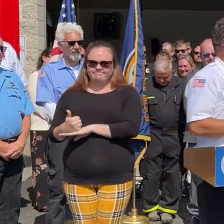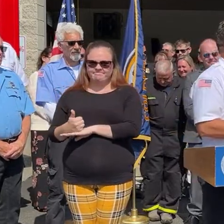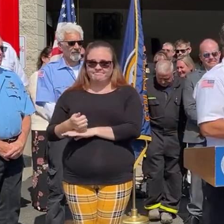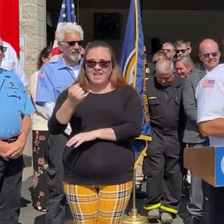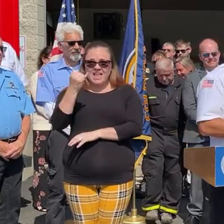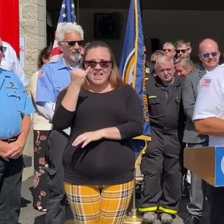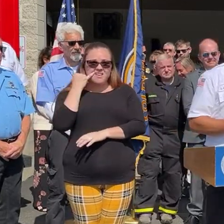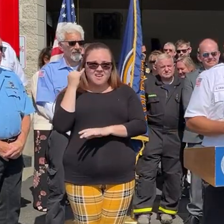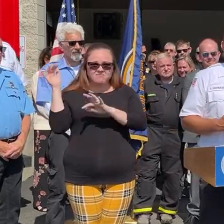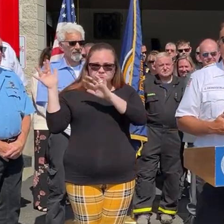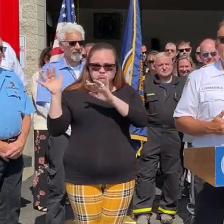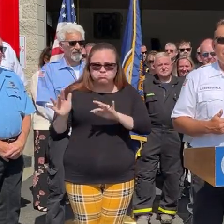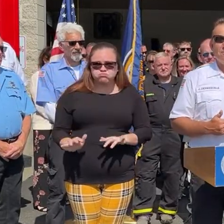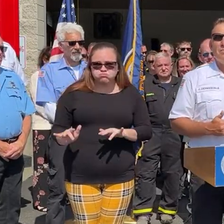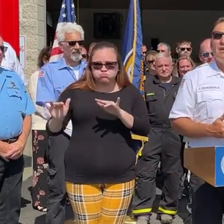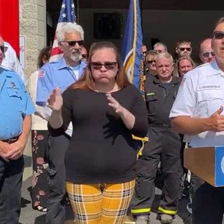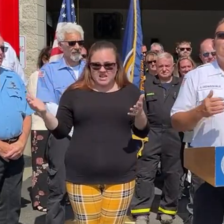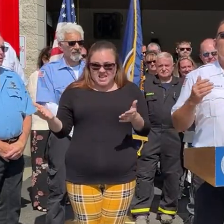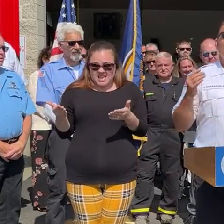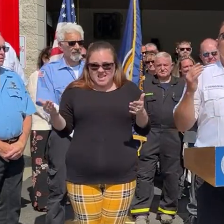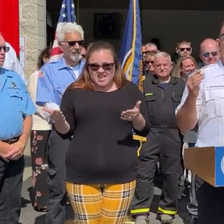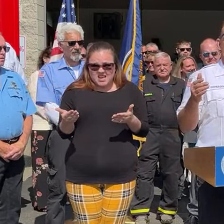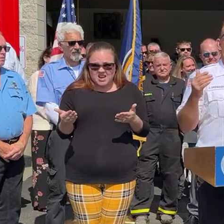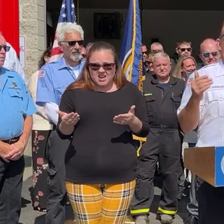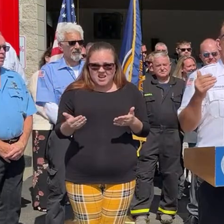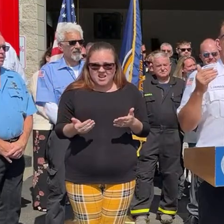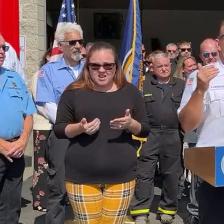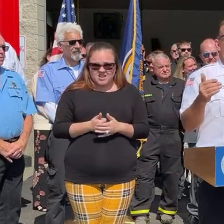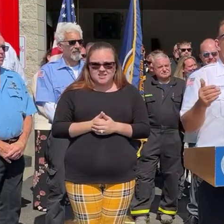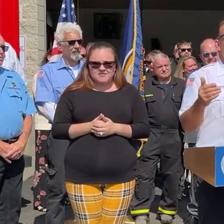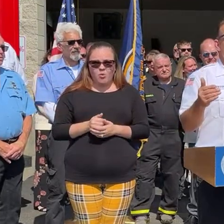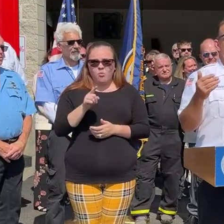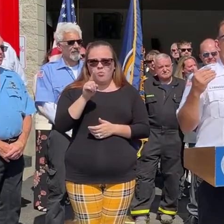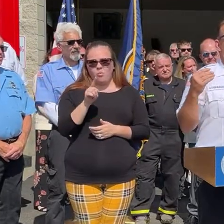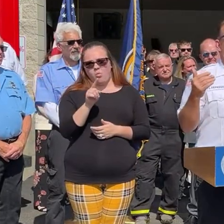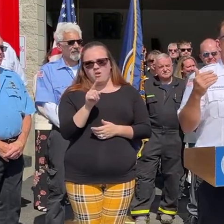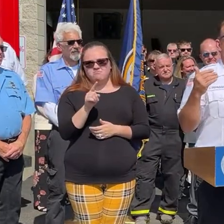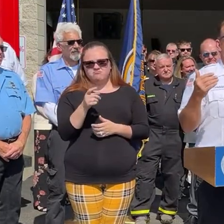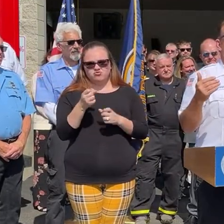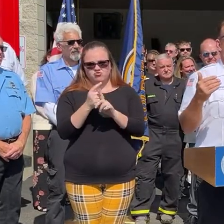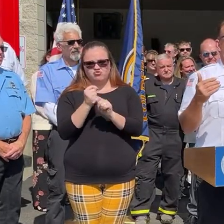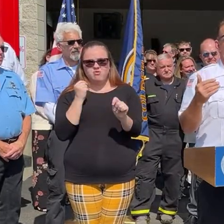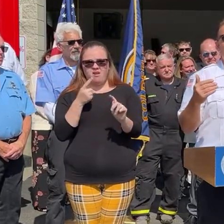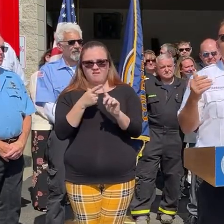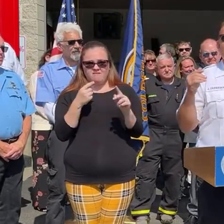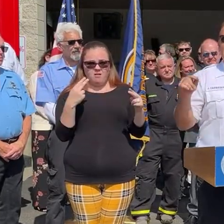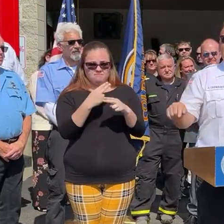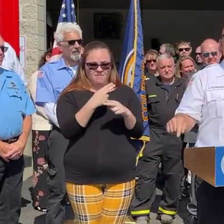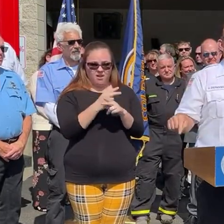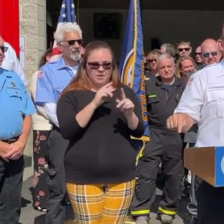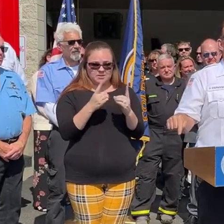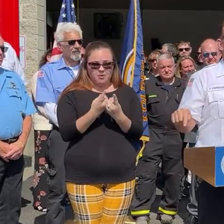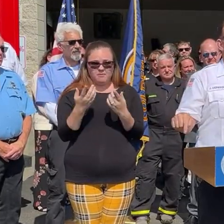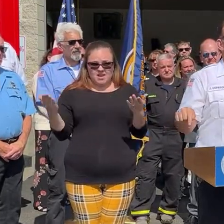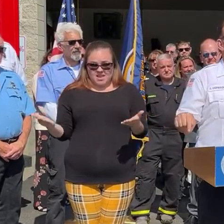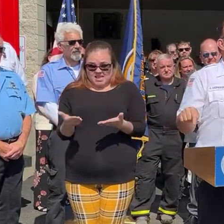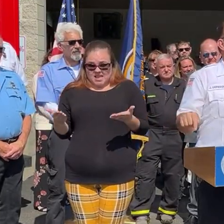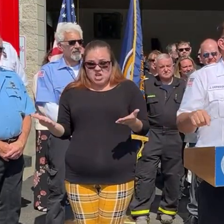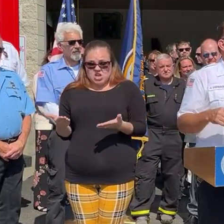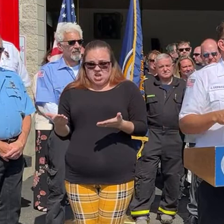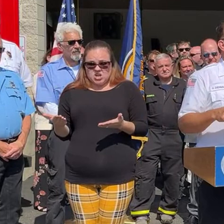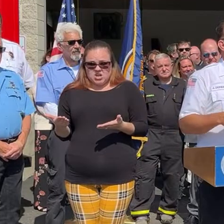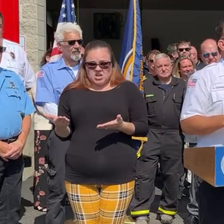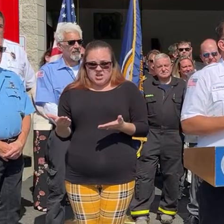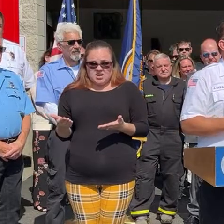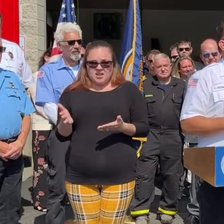there is a storm in the town of Colden, there's a 1-ton truck that comes from the highway department to this parking lot,